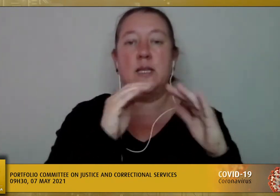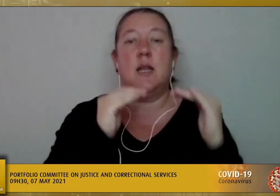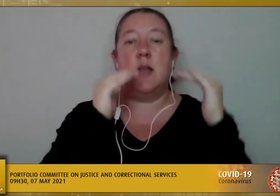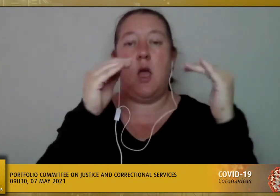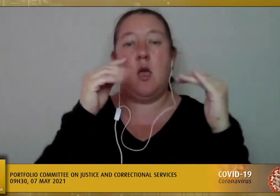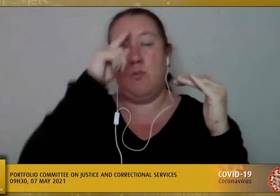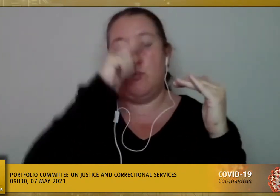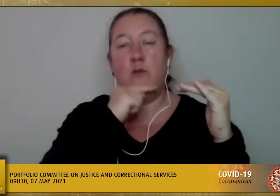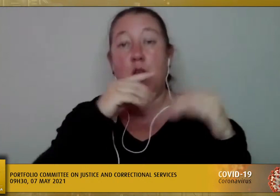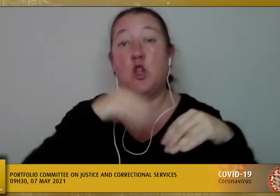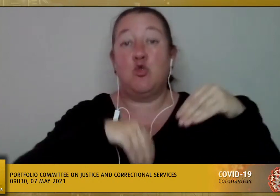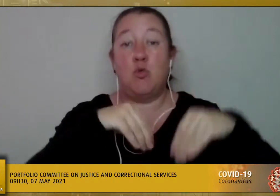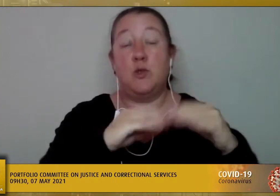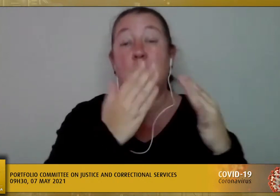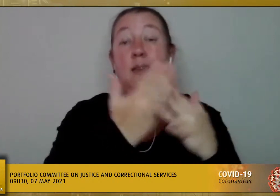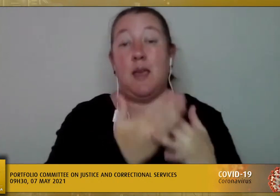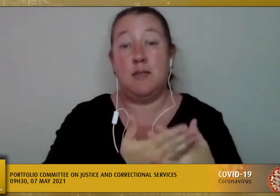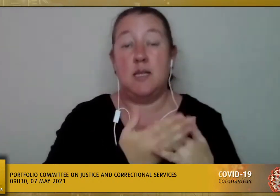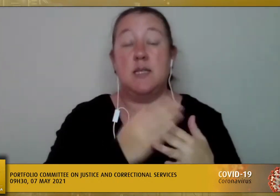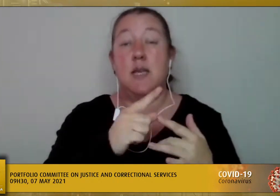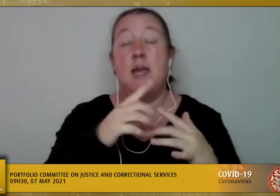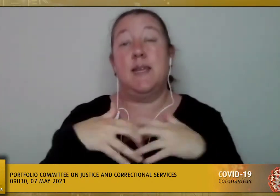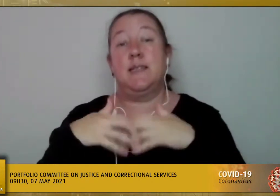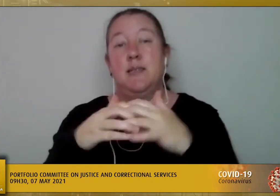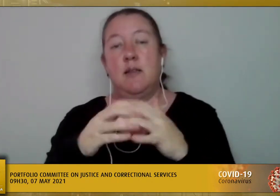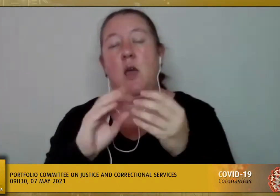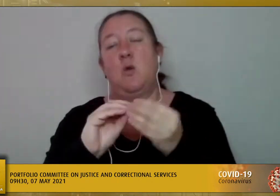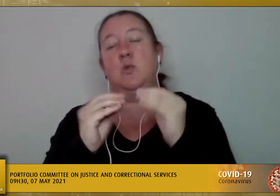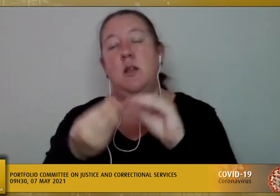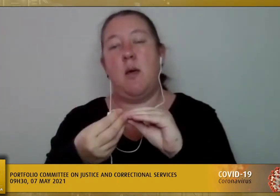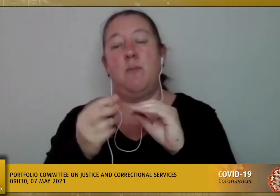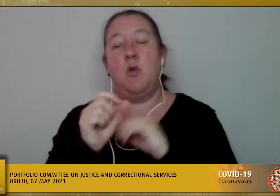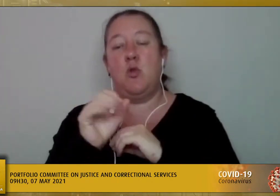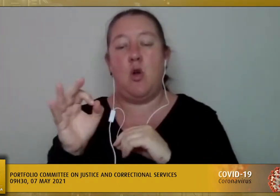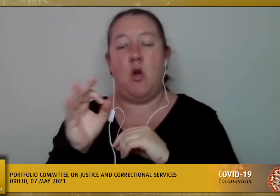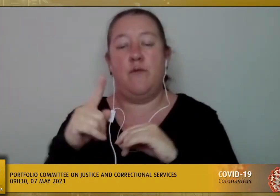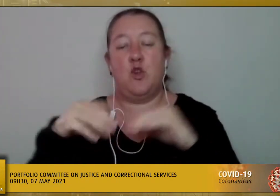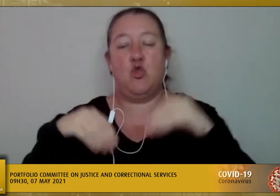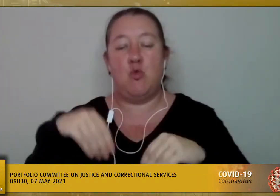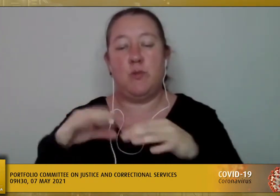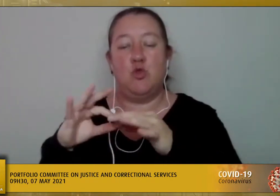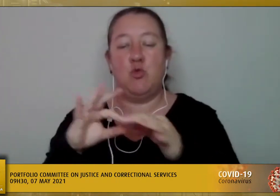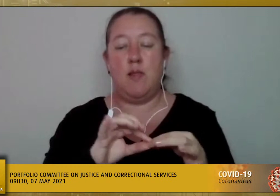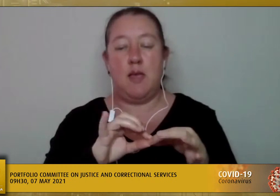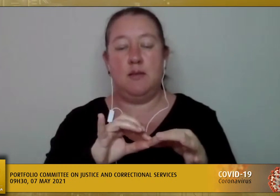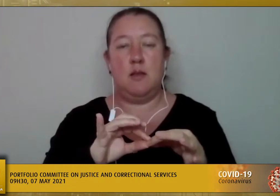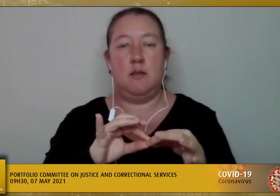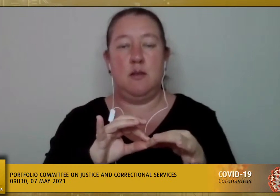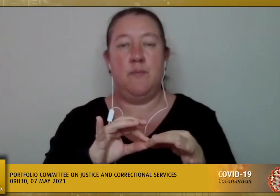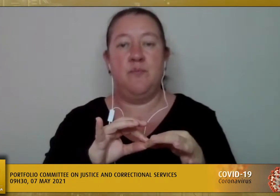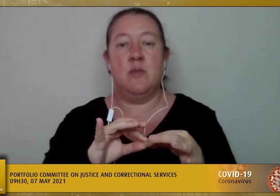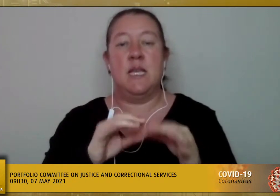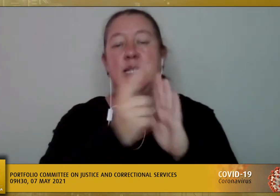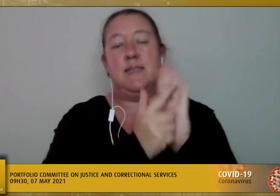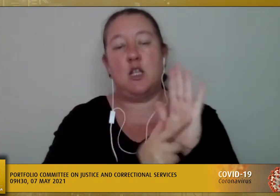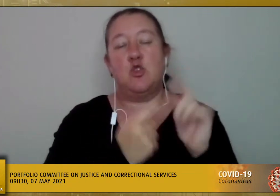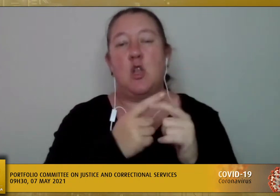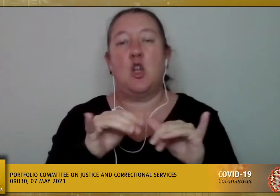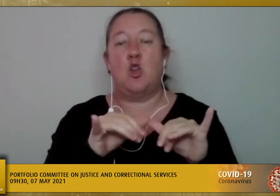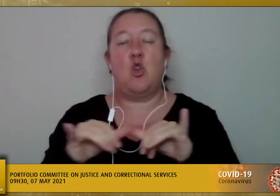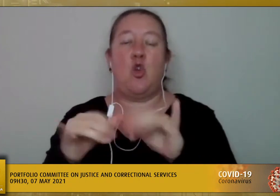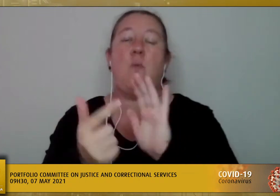profile corruption cases and it sets out a number of corruption related statutory and common law